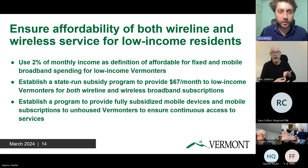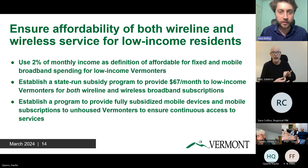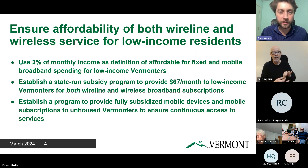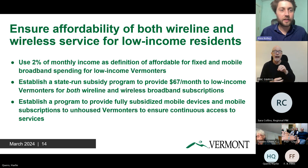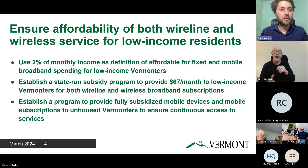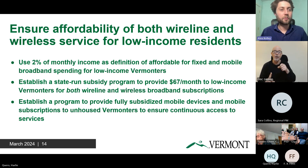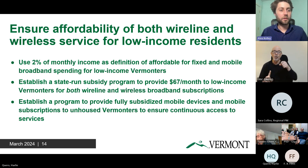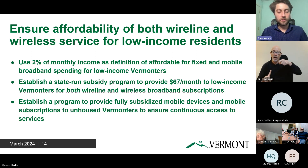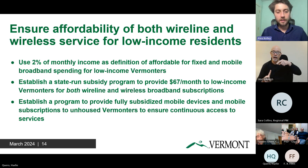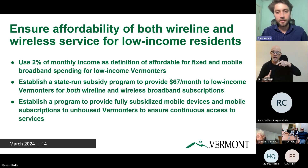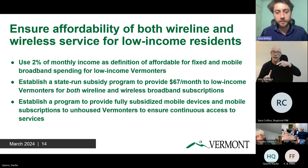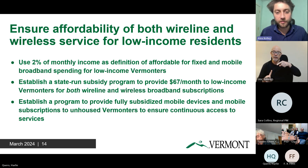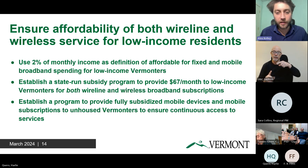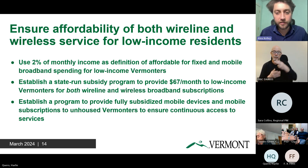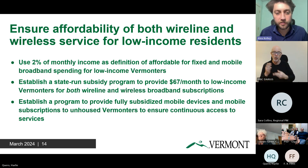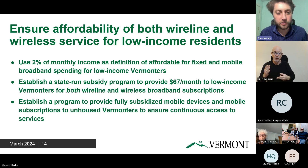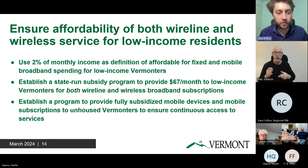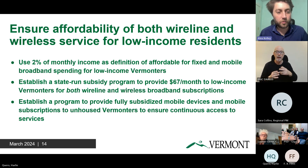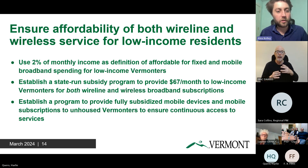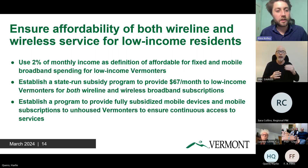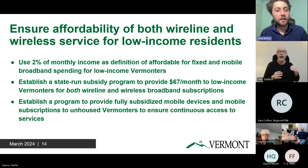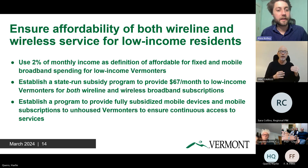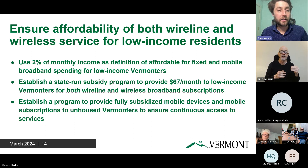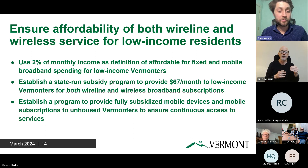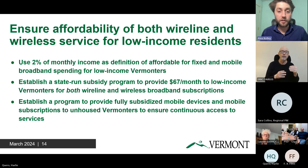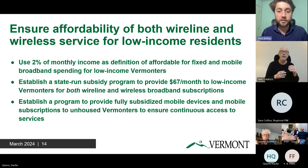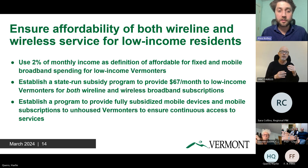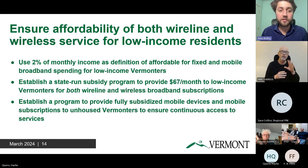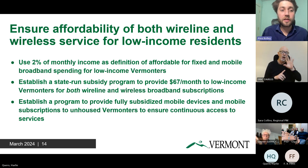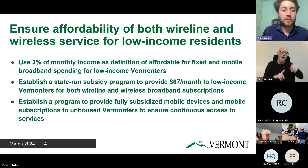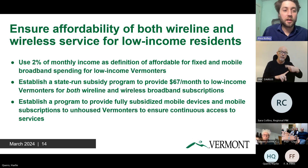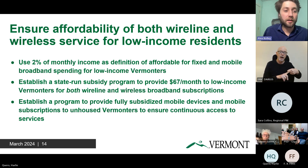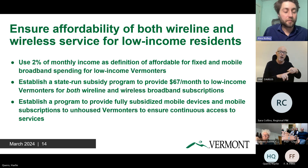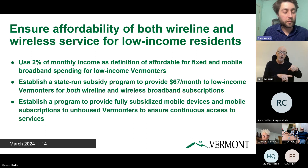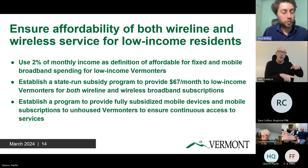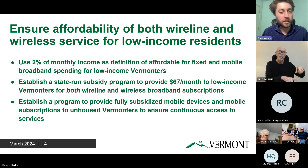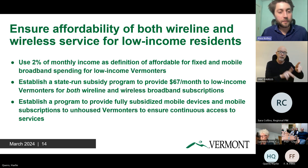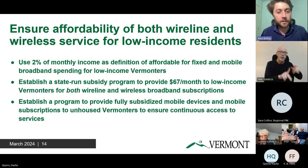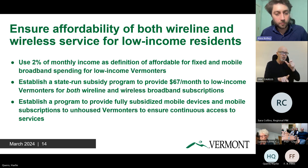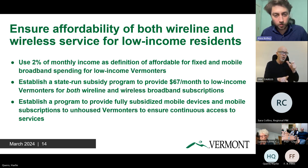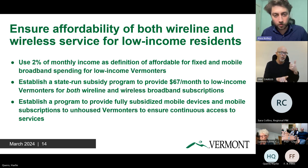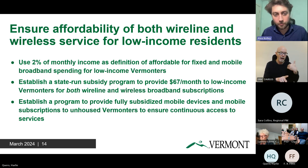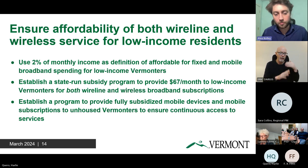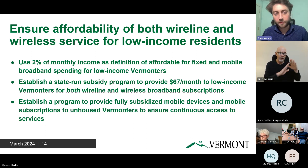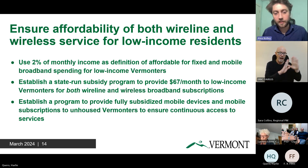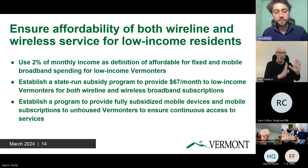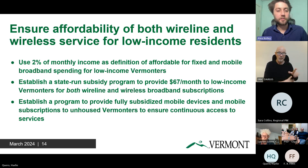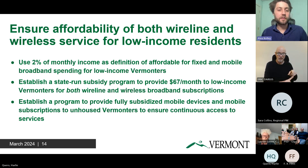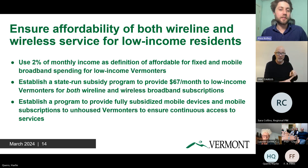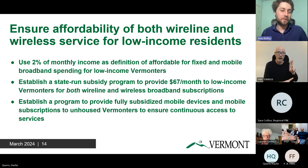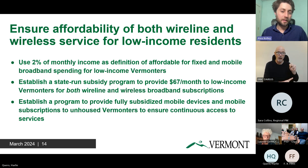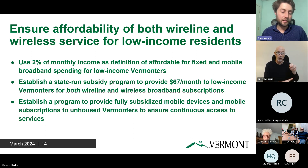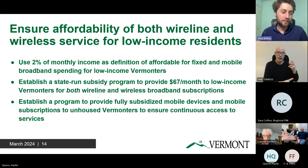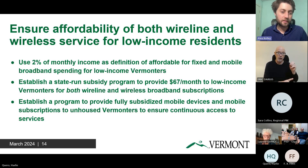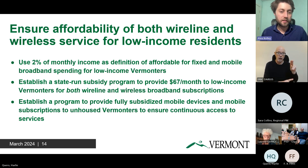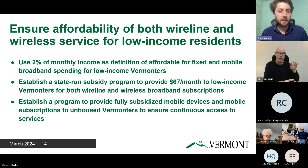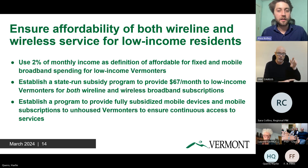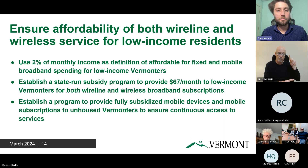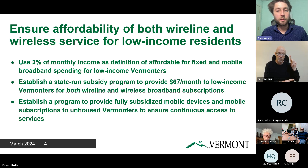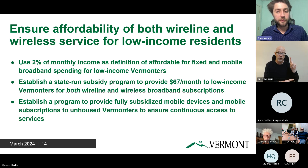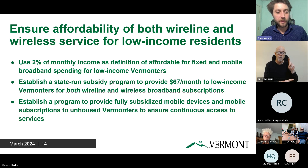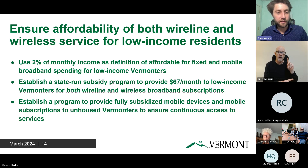wireless connection with a reliable device to unhoused Vermonters, we're recommending a program to provide a fully